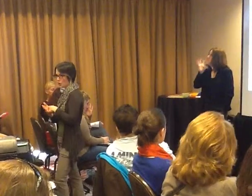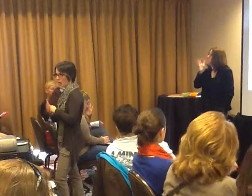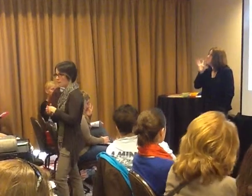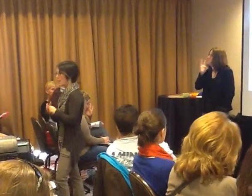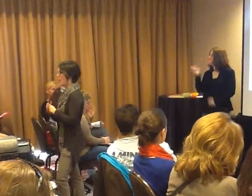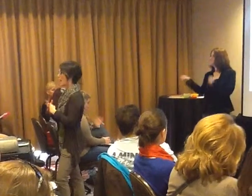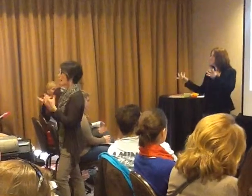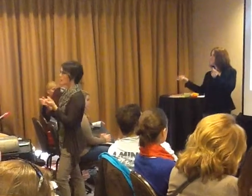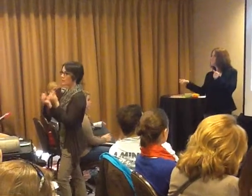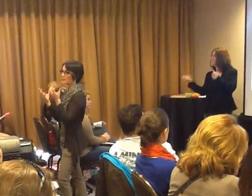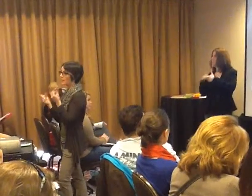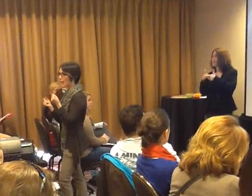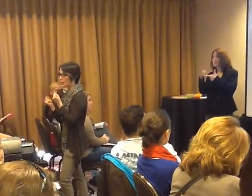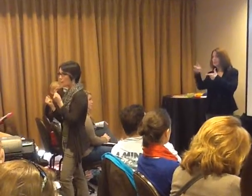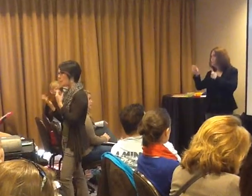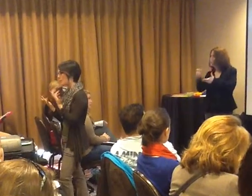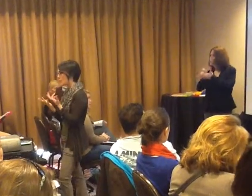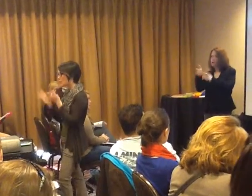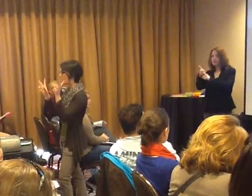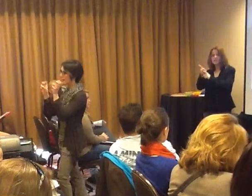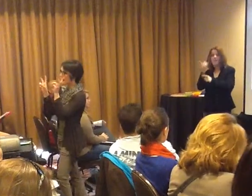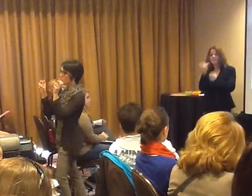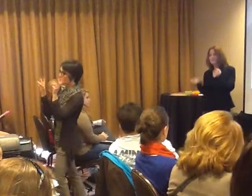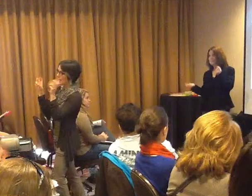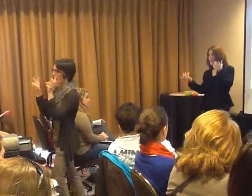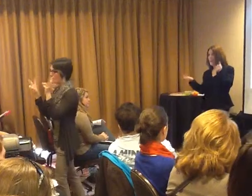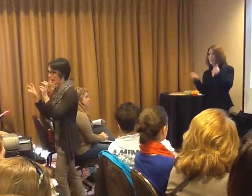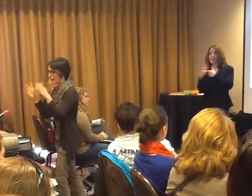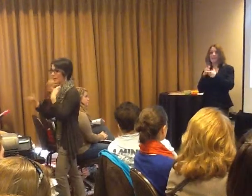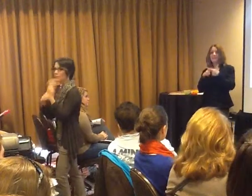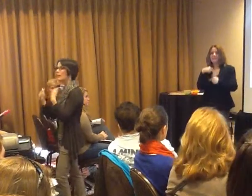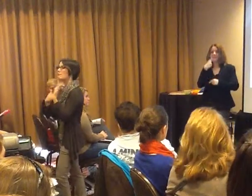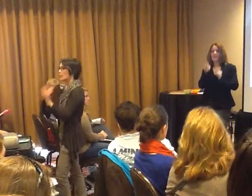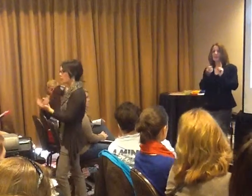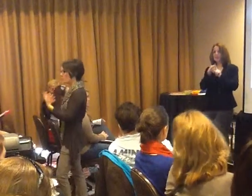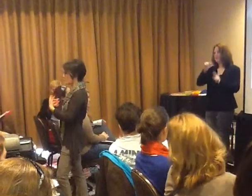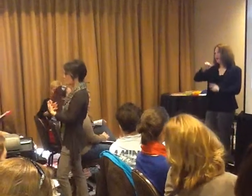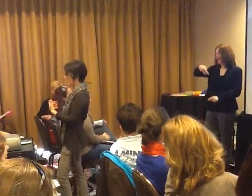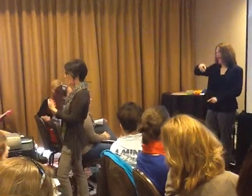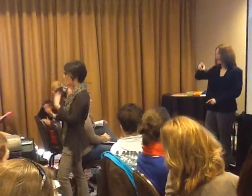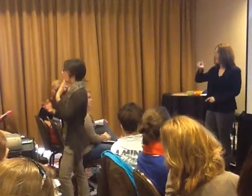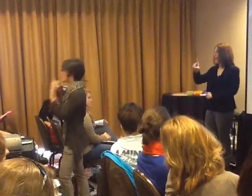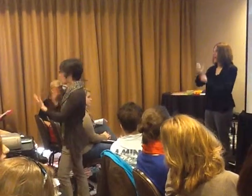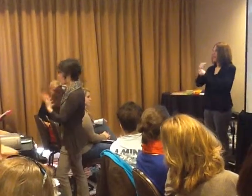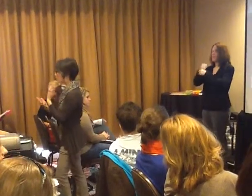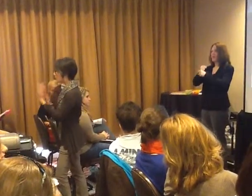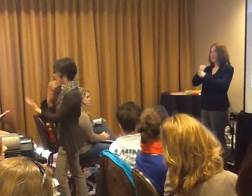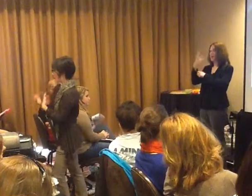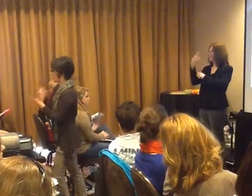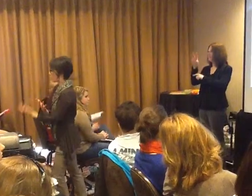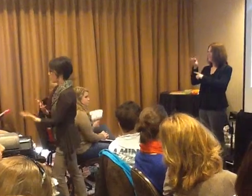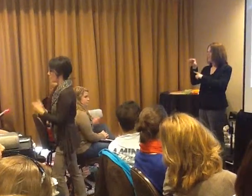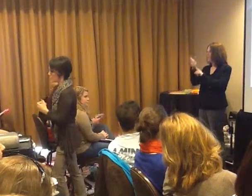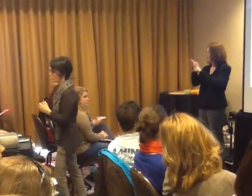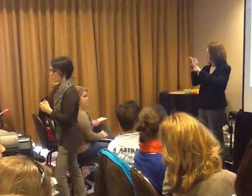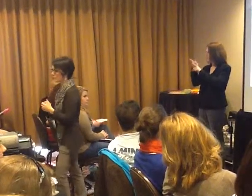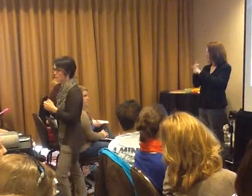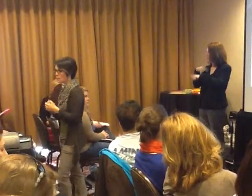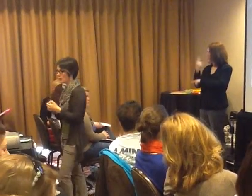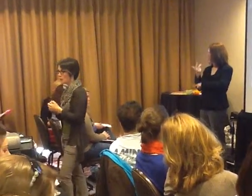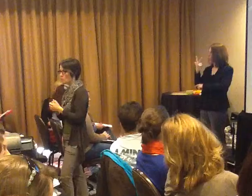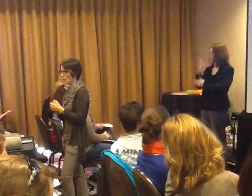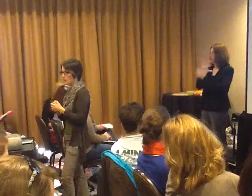their scribe. If they're a signer, maybe they could tell it to the iPad and make a video of themselves telling back the 3 pieces